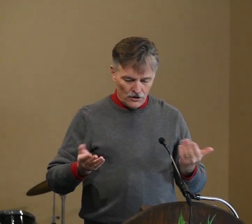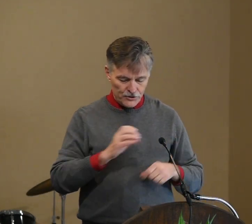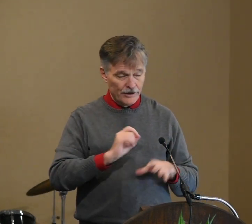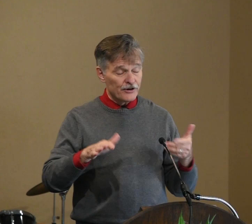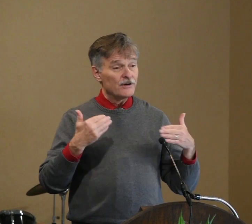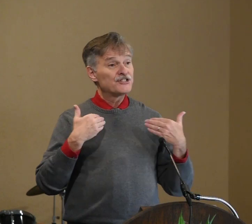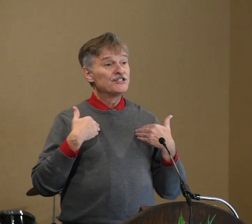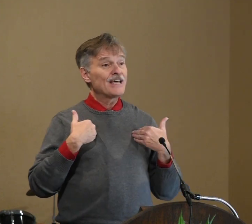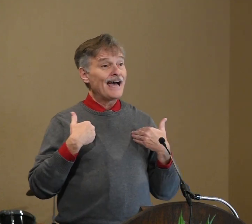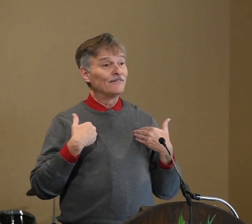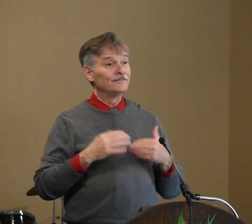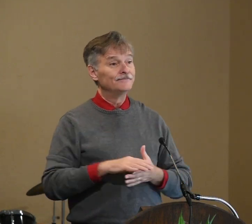So what do Christians have?